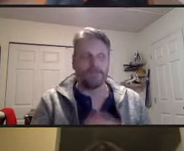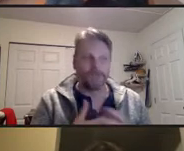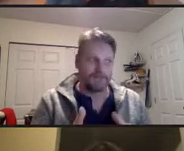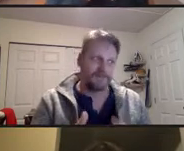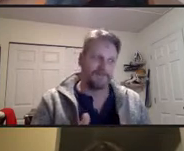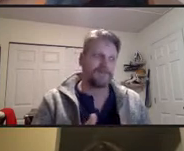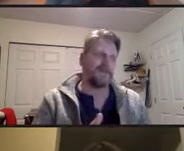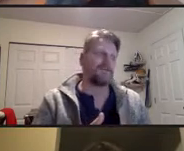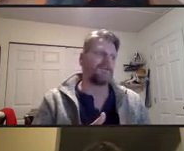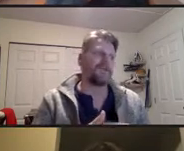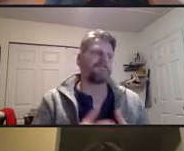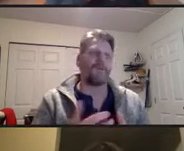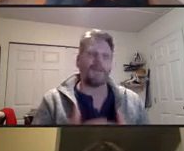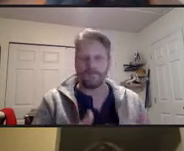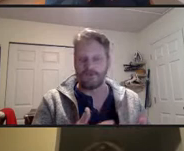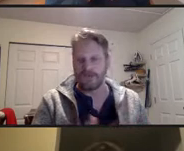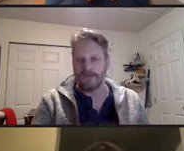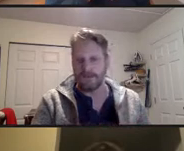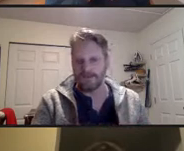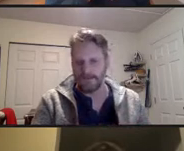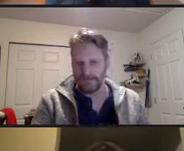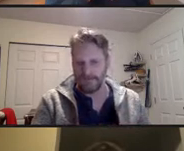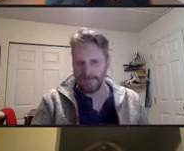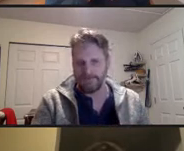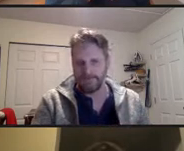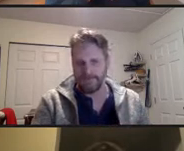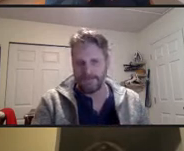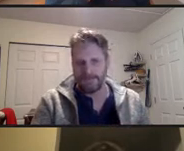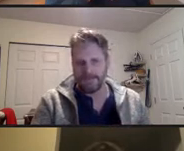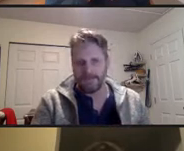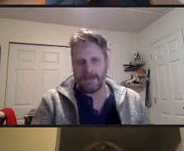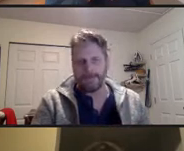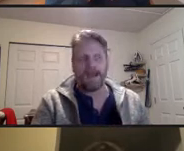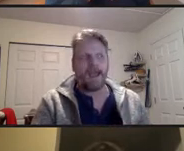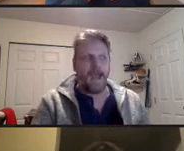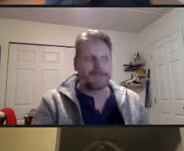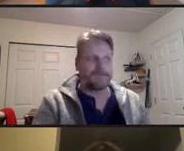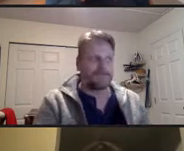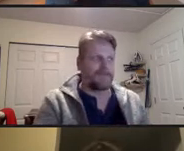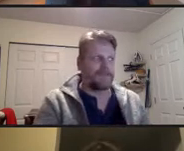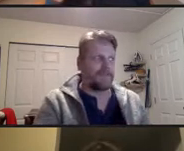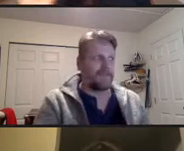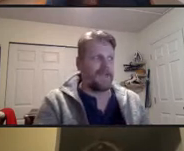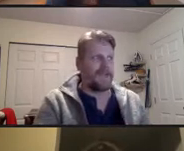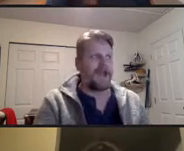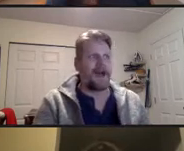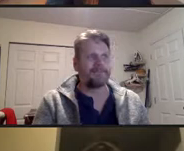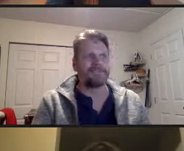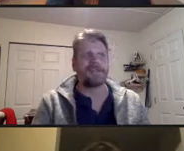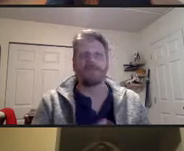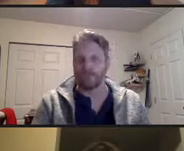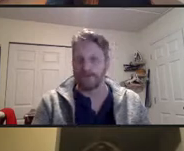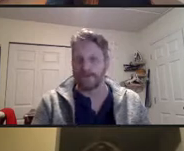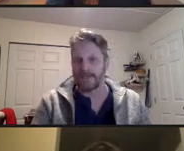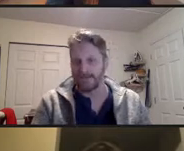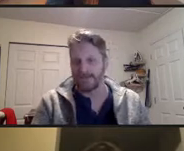especially emergent, then we have a way to communicate immediately. My ask has been that they have